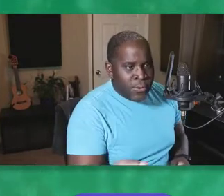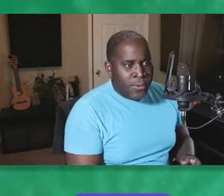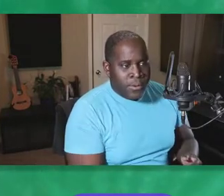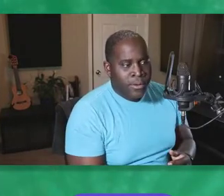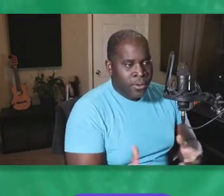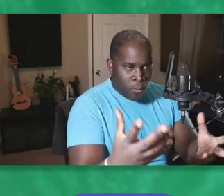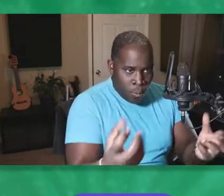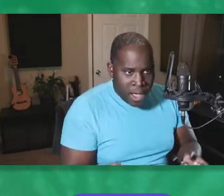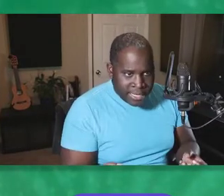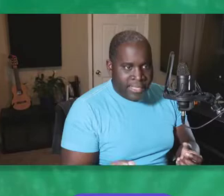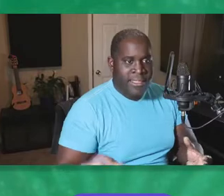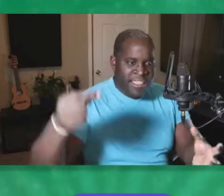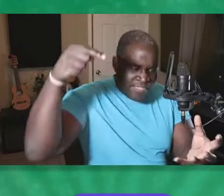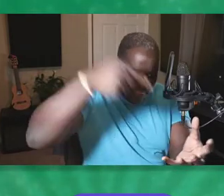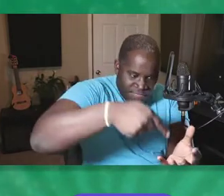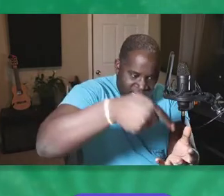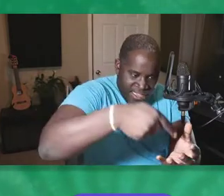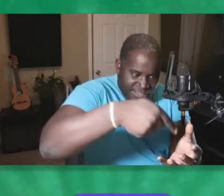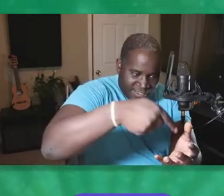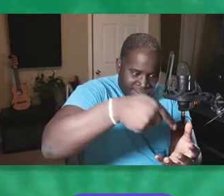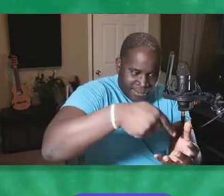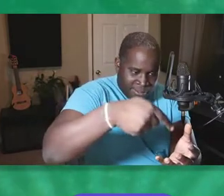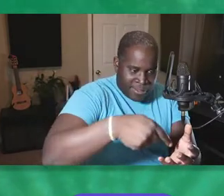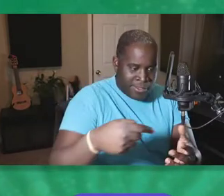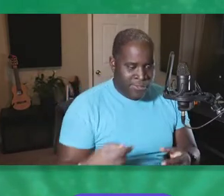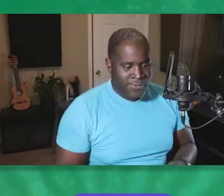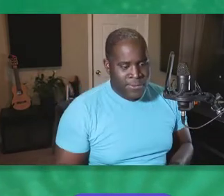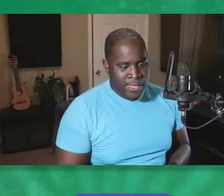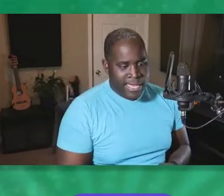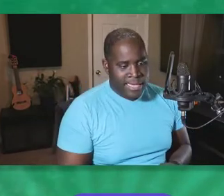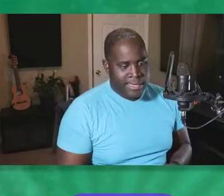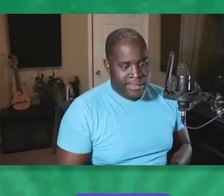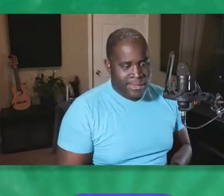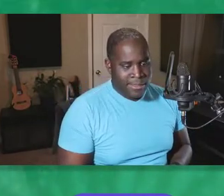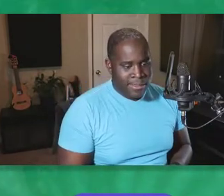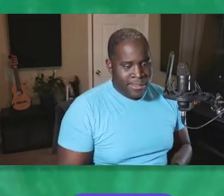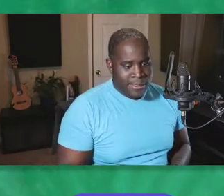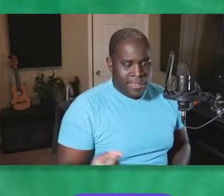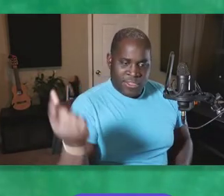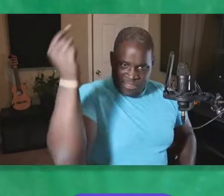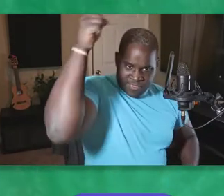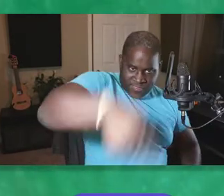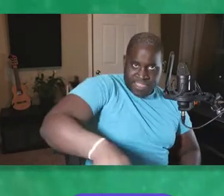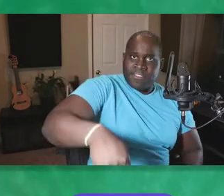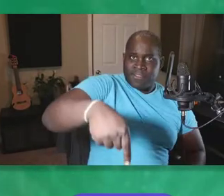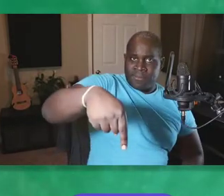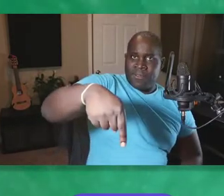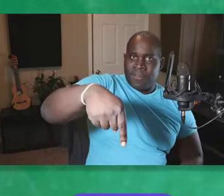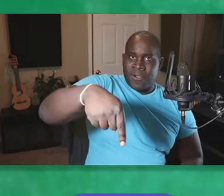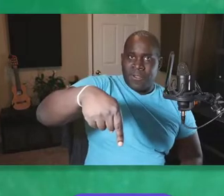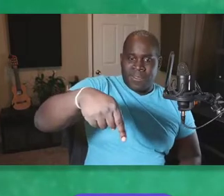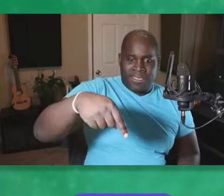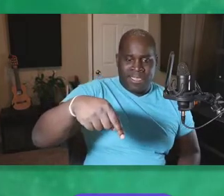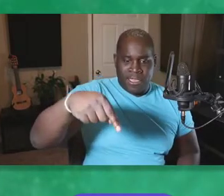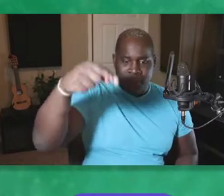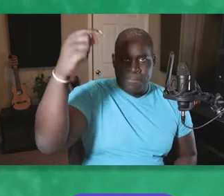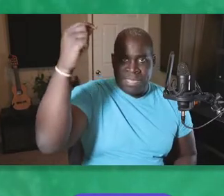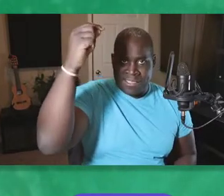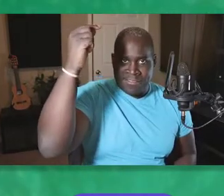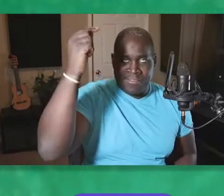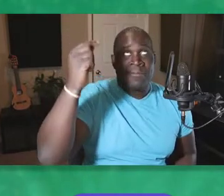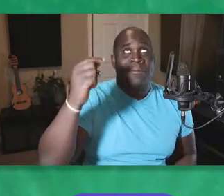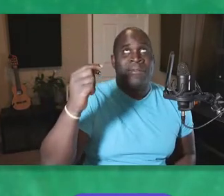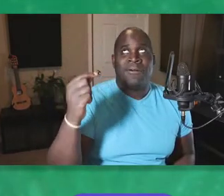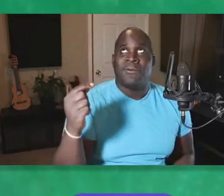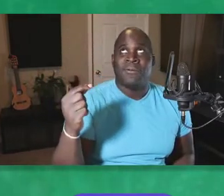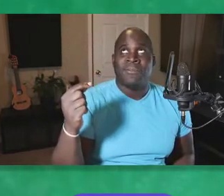You wanted this. So, like, this